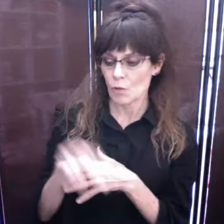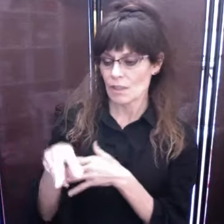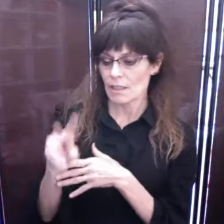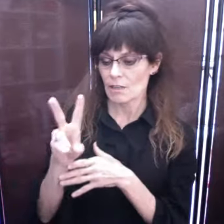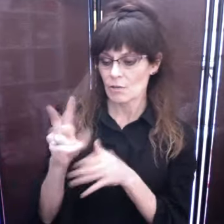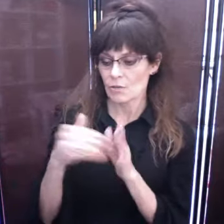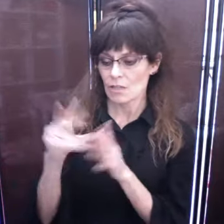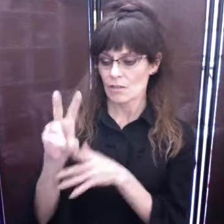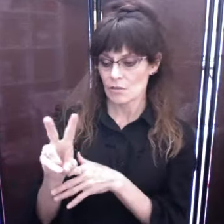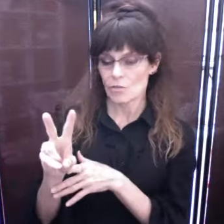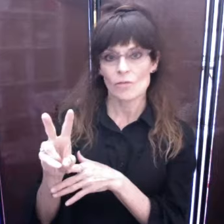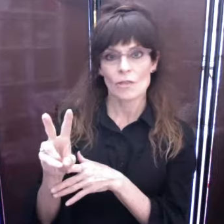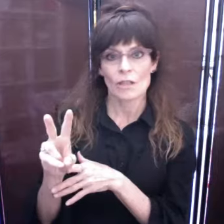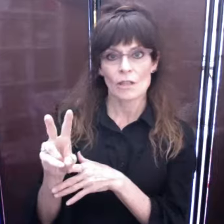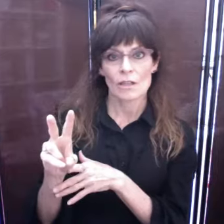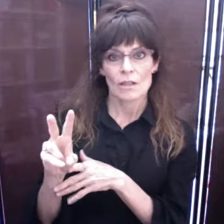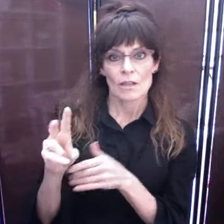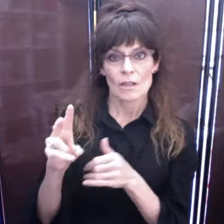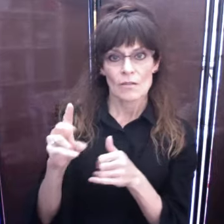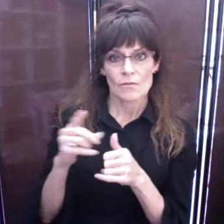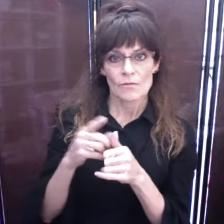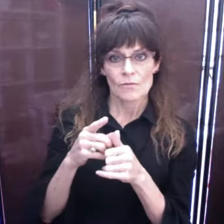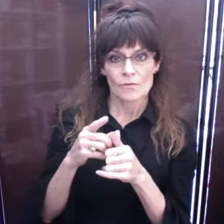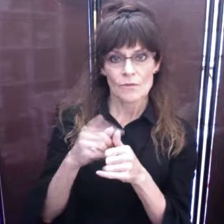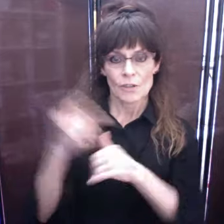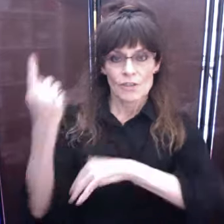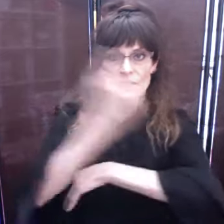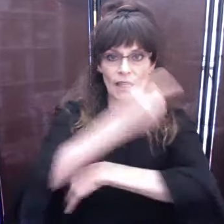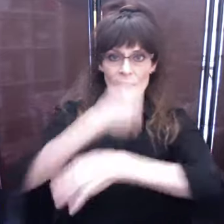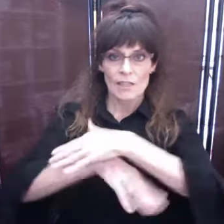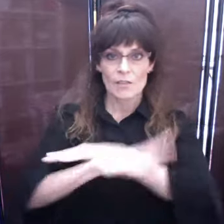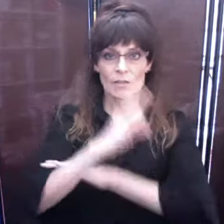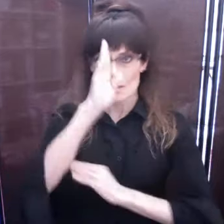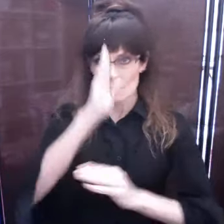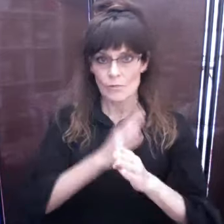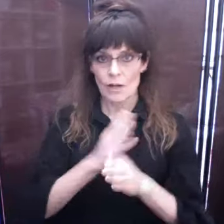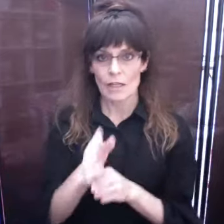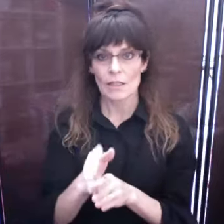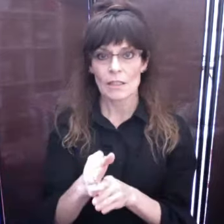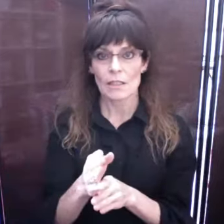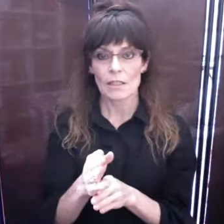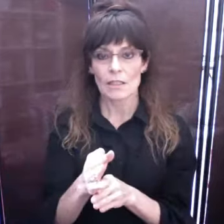have been my first day entering into sobriety, and I'm profoundly grateful for